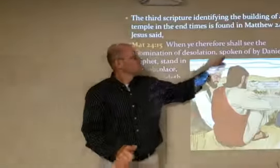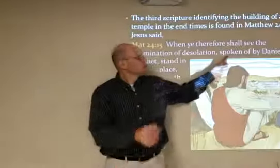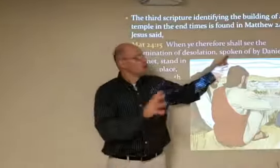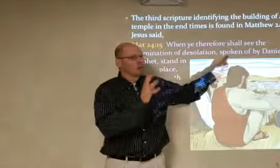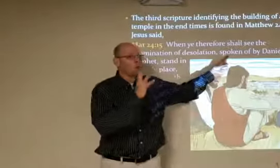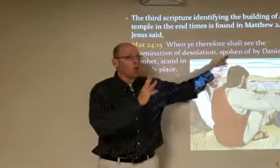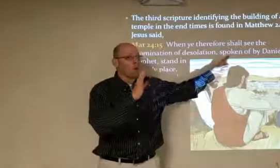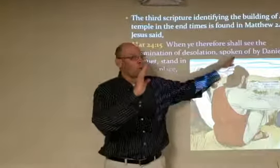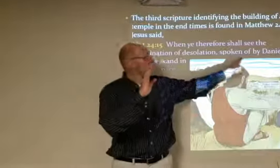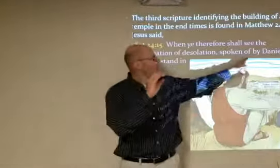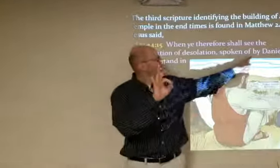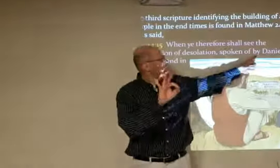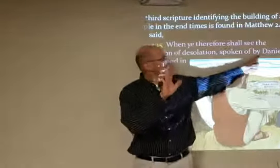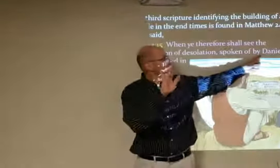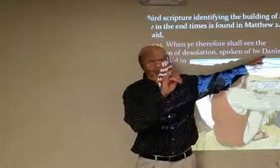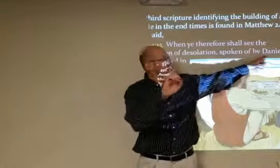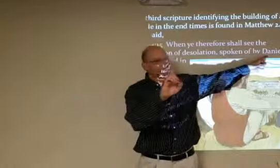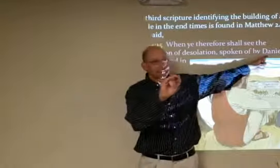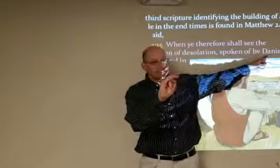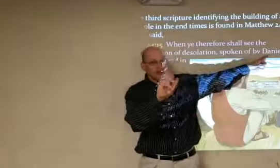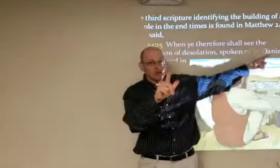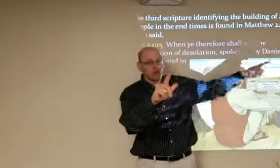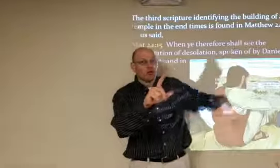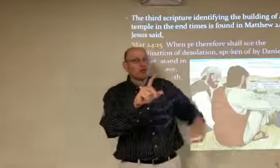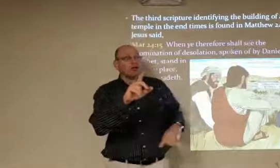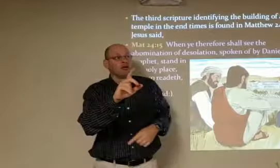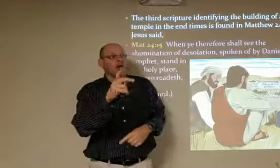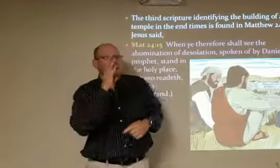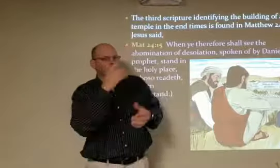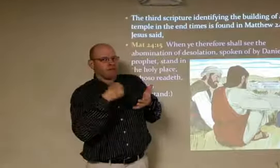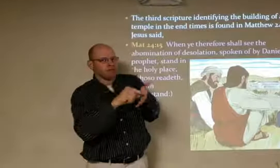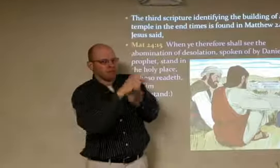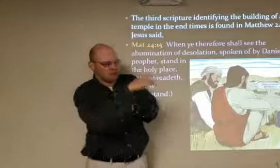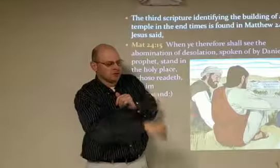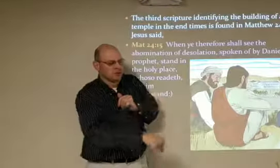desolation, spoken of by Daniel, the prophet.